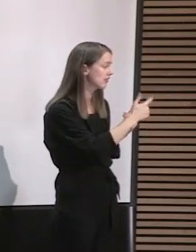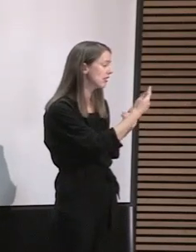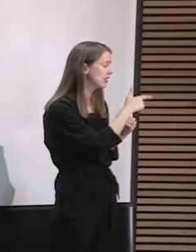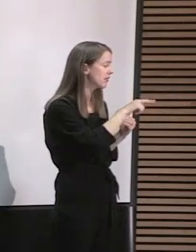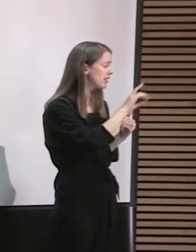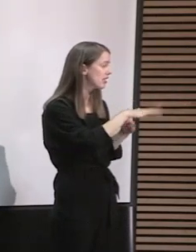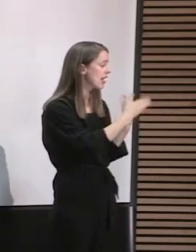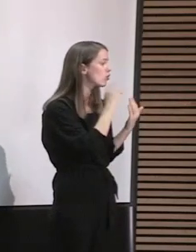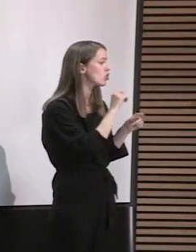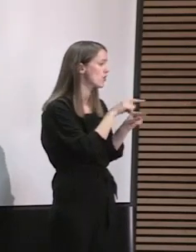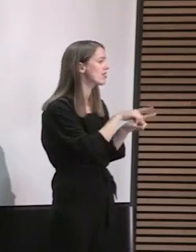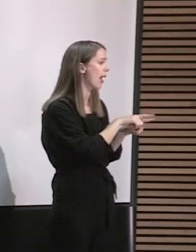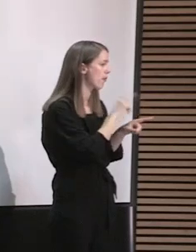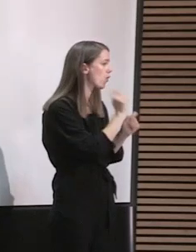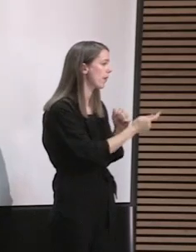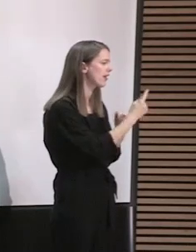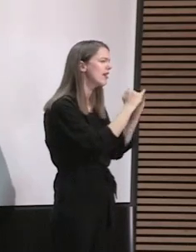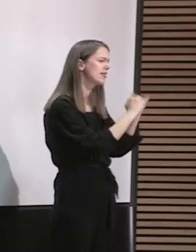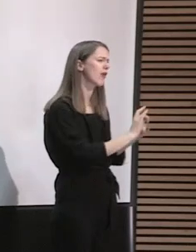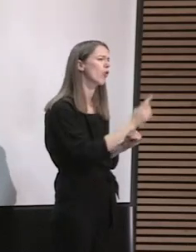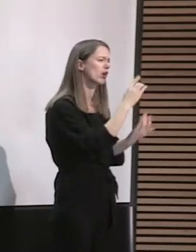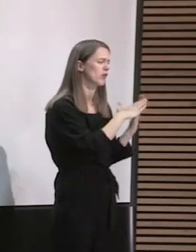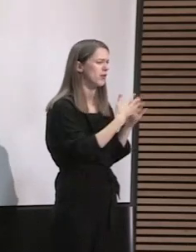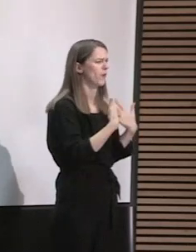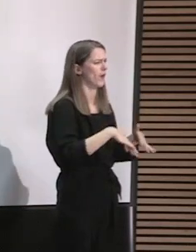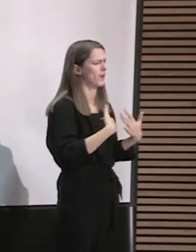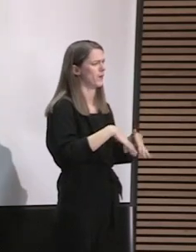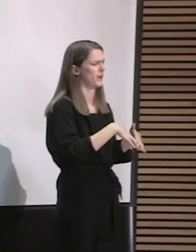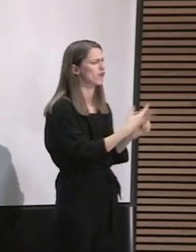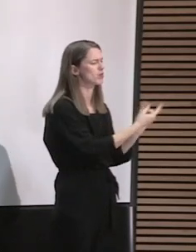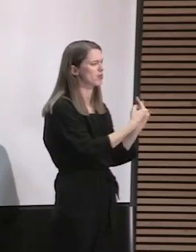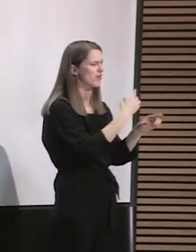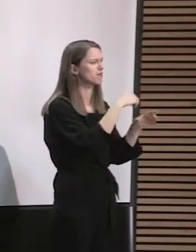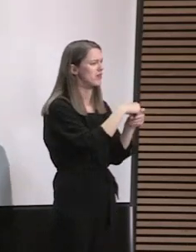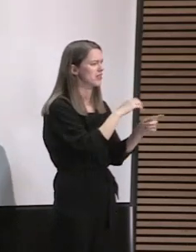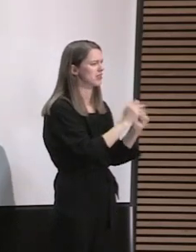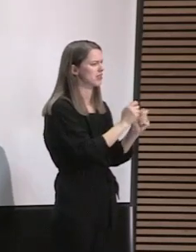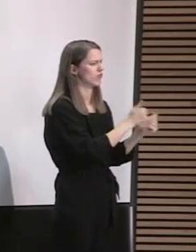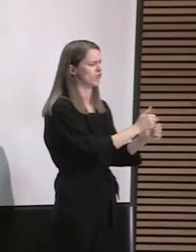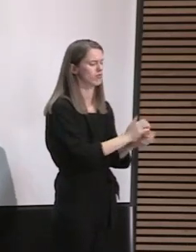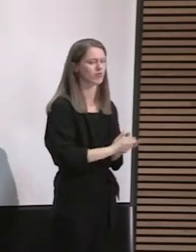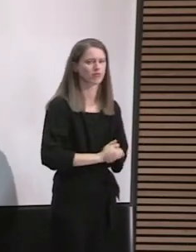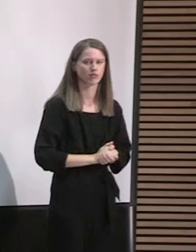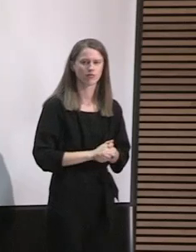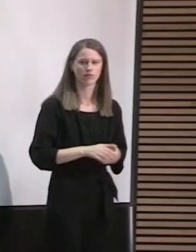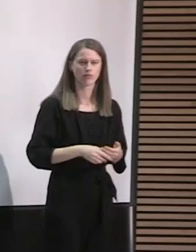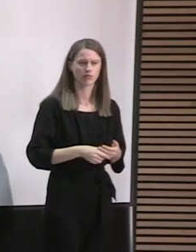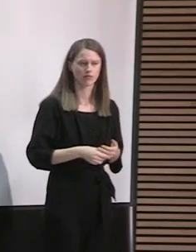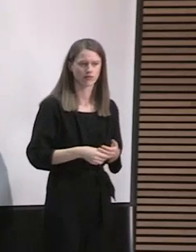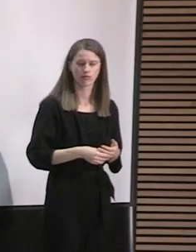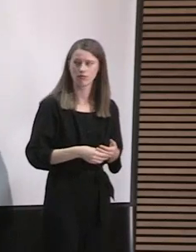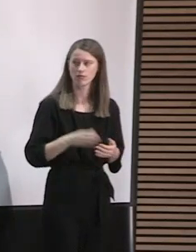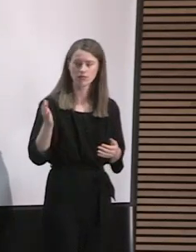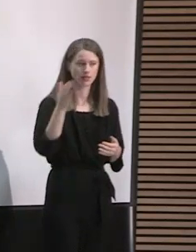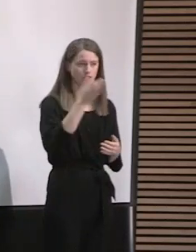10 days. And we've seen the South Auckland community in particular has been incredibly responsive to that call for testing. Okay, I'm going to come to Gina now, and